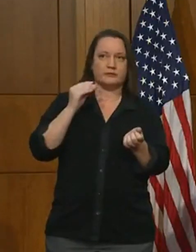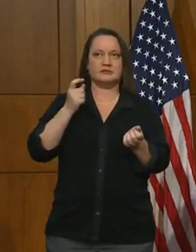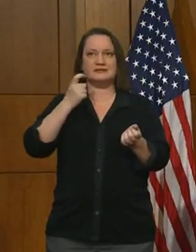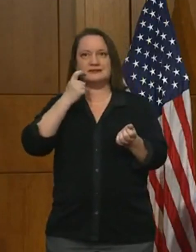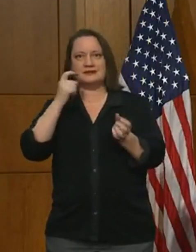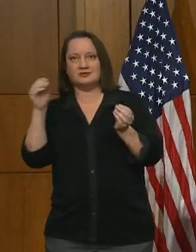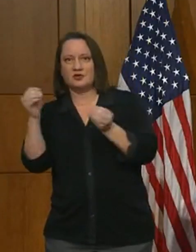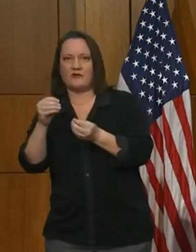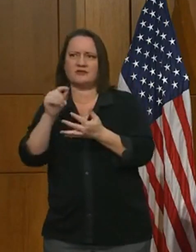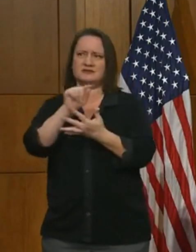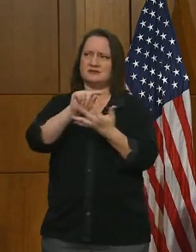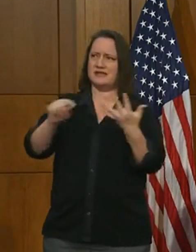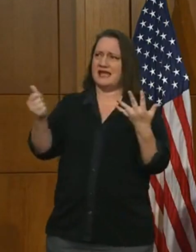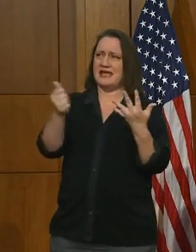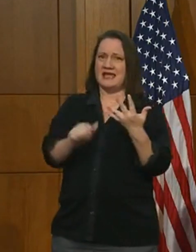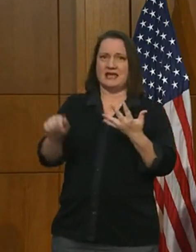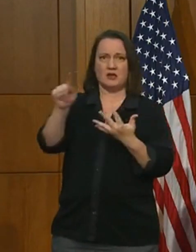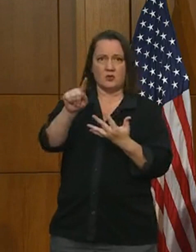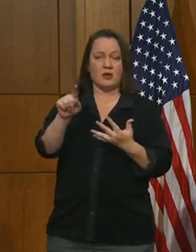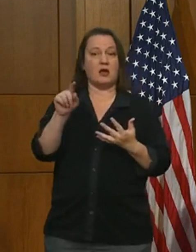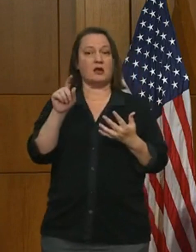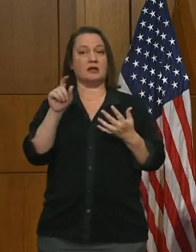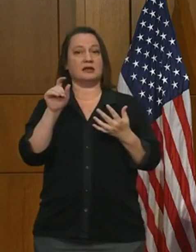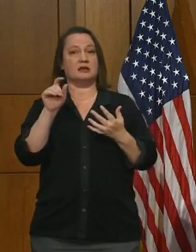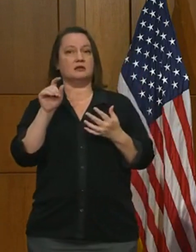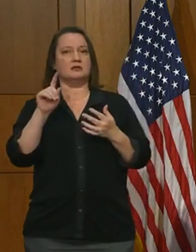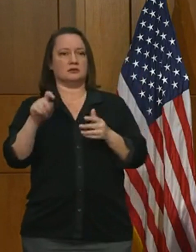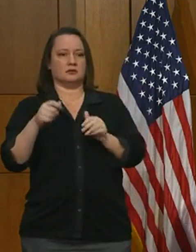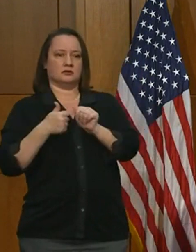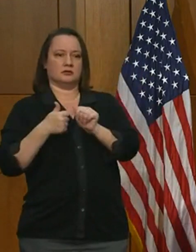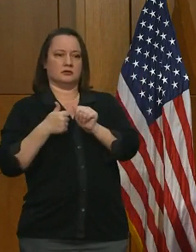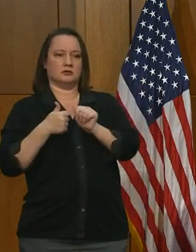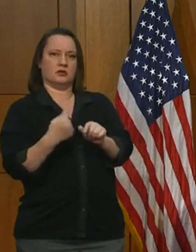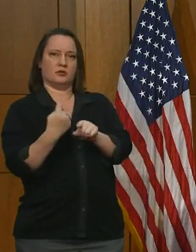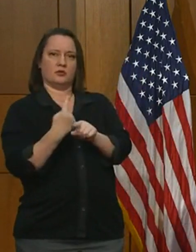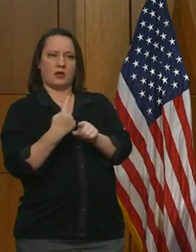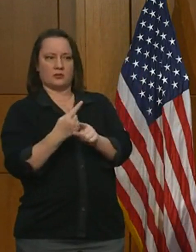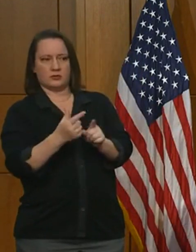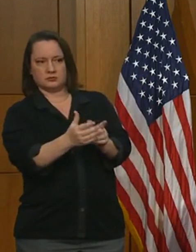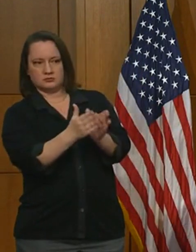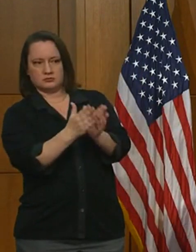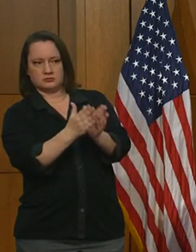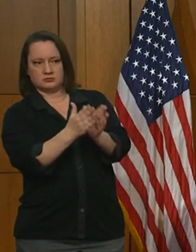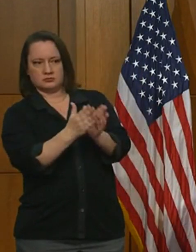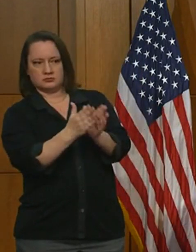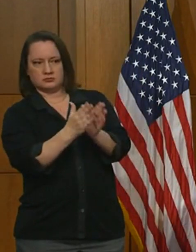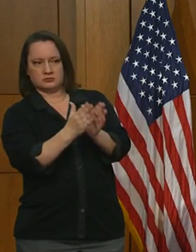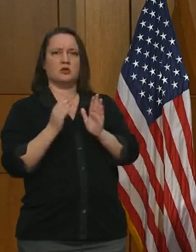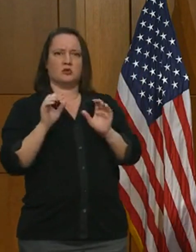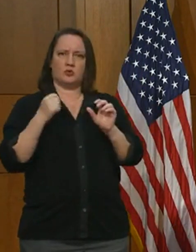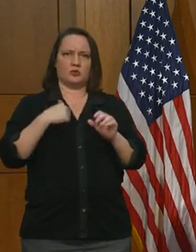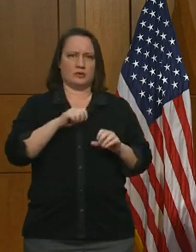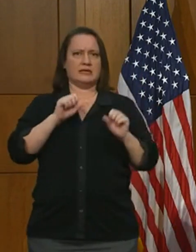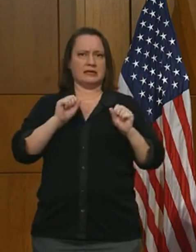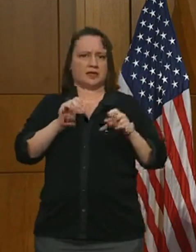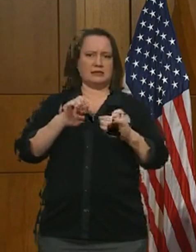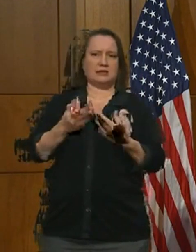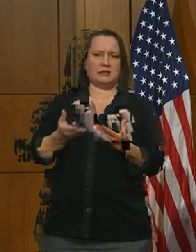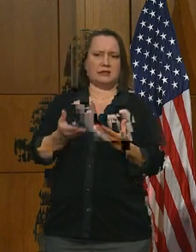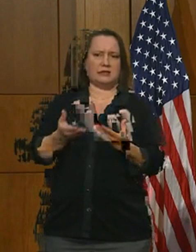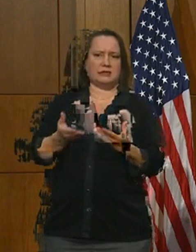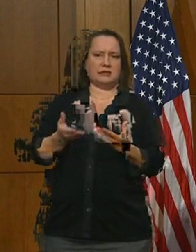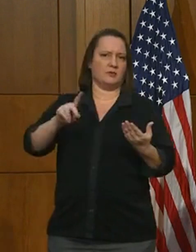anybody else out there, as long as they go through the proper chain and avenue, then we'll be able to provide them